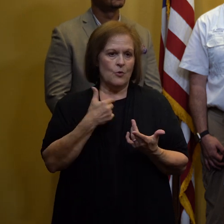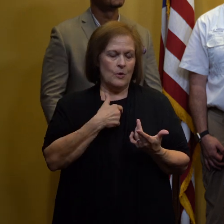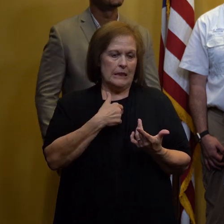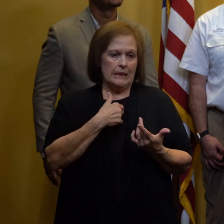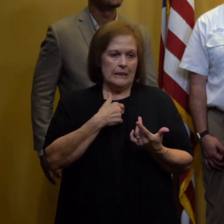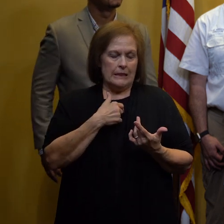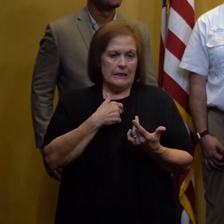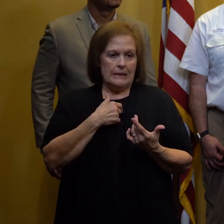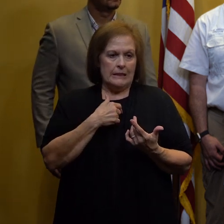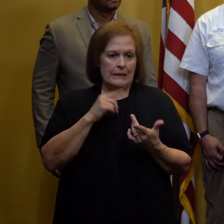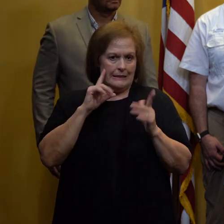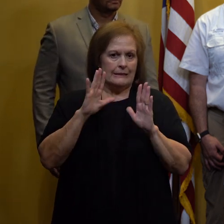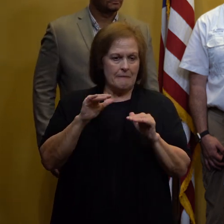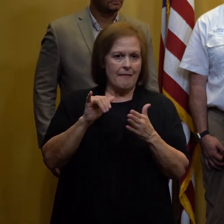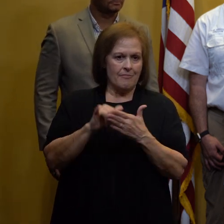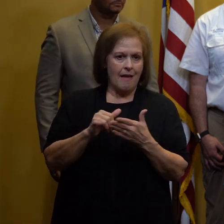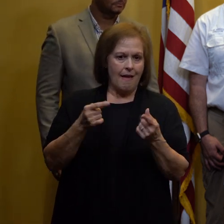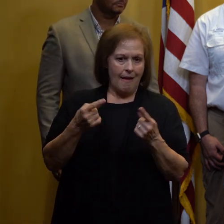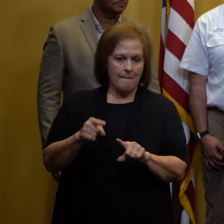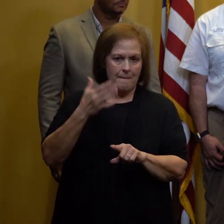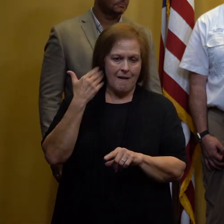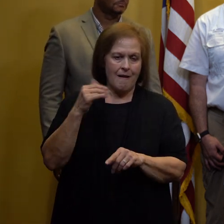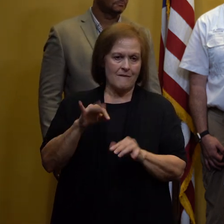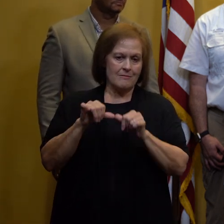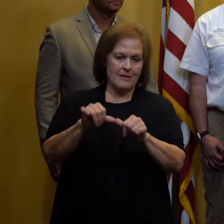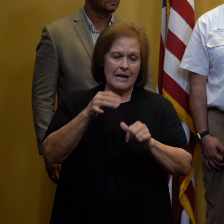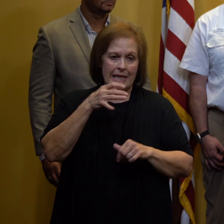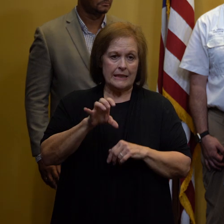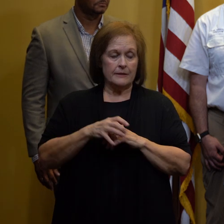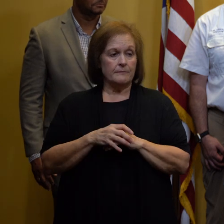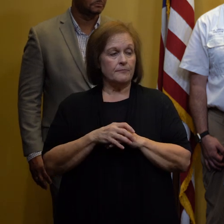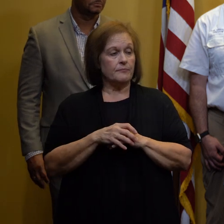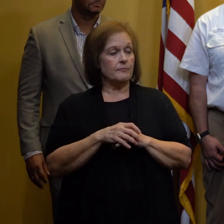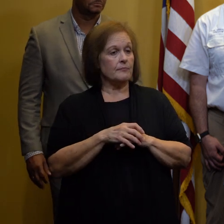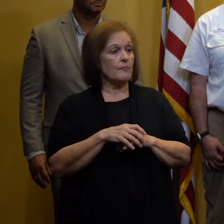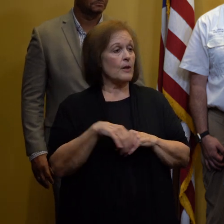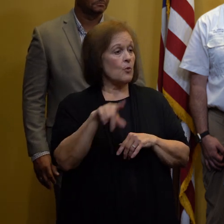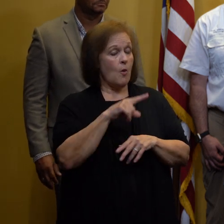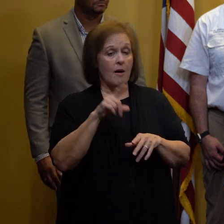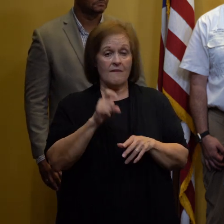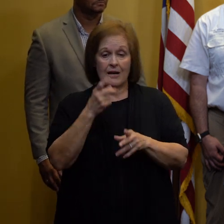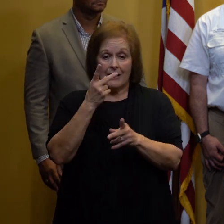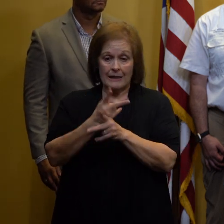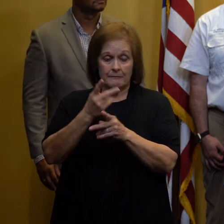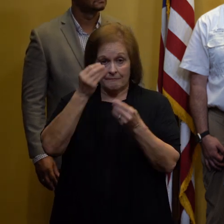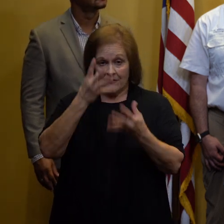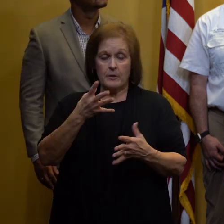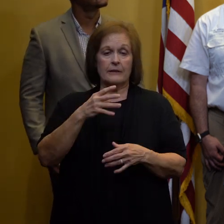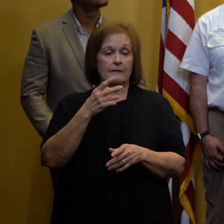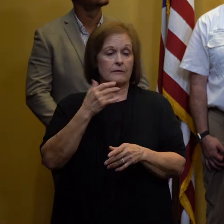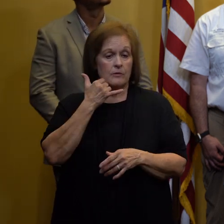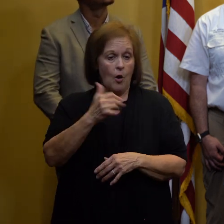that as this heat continues. And most importantly, everybody needs to stay informed. Definitely call 311 if you